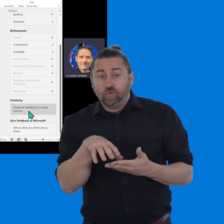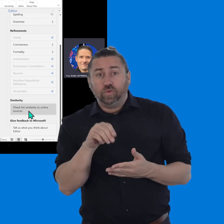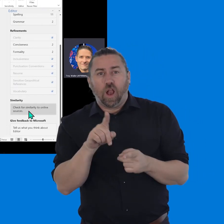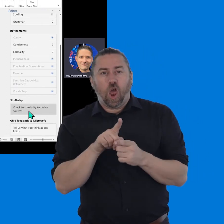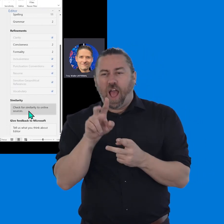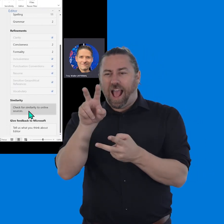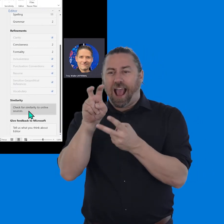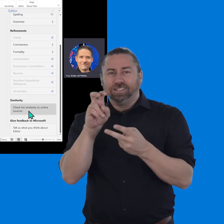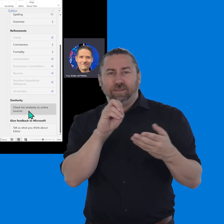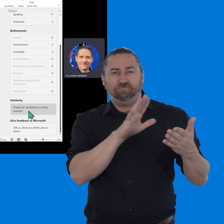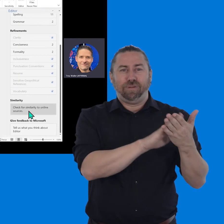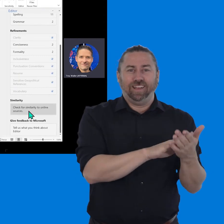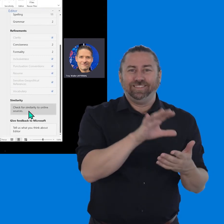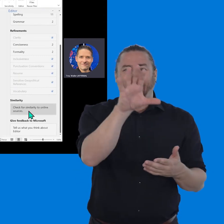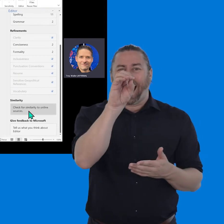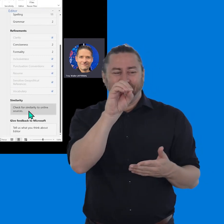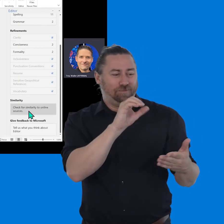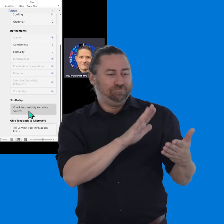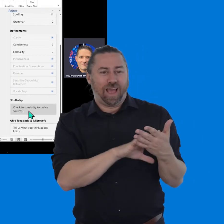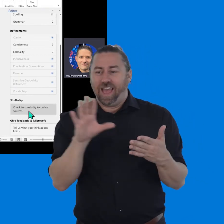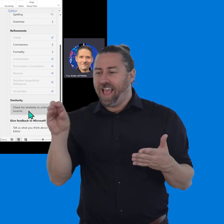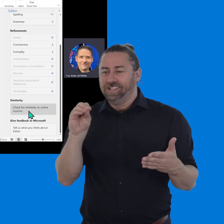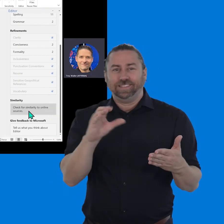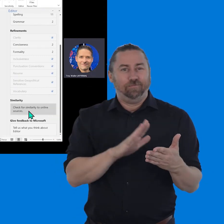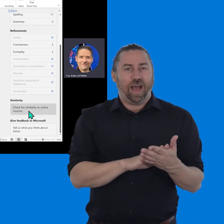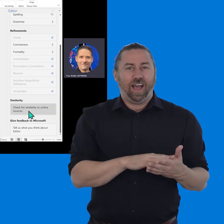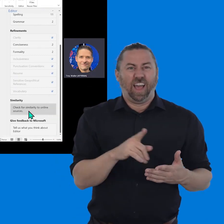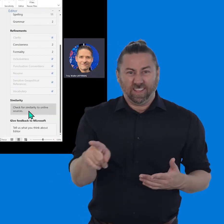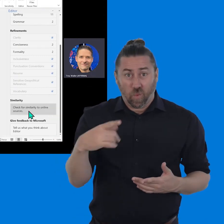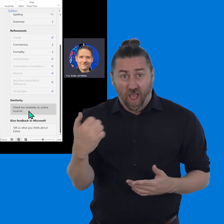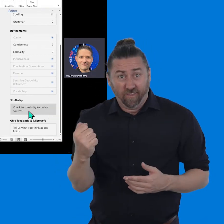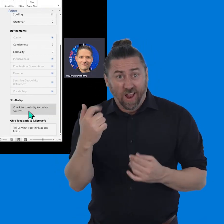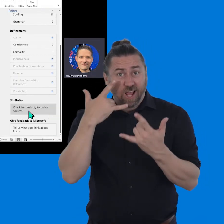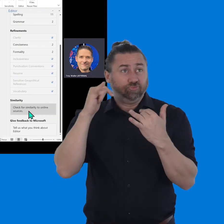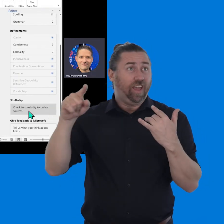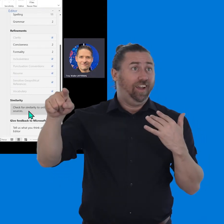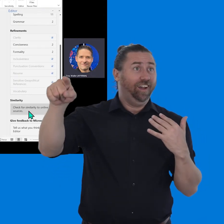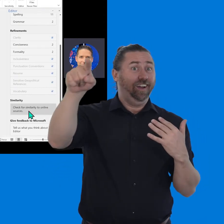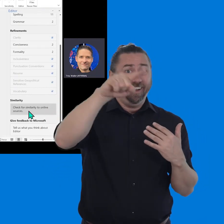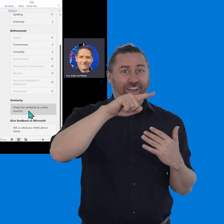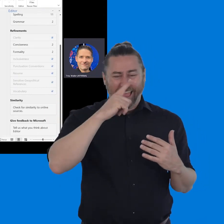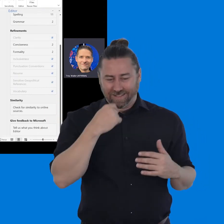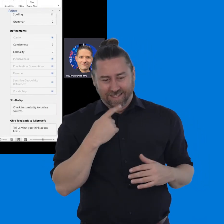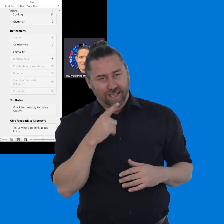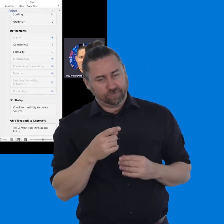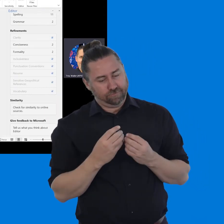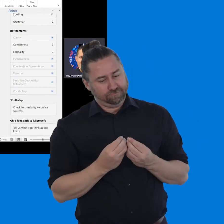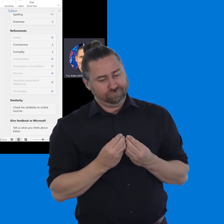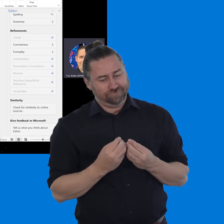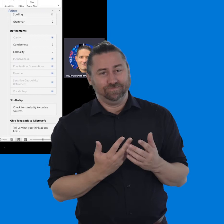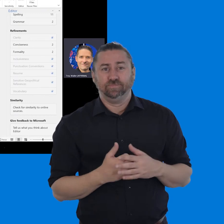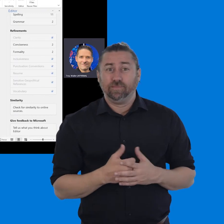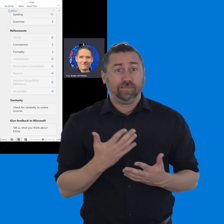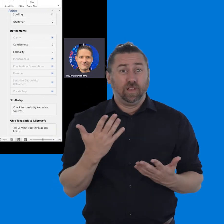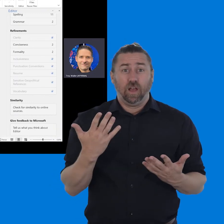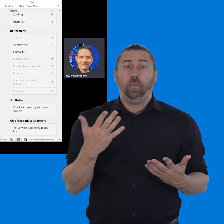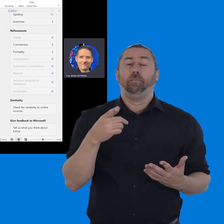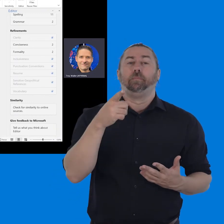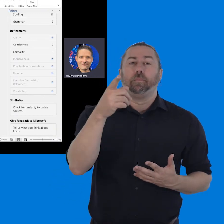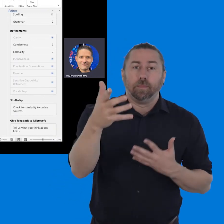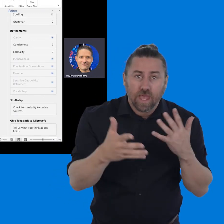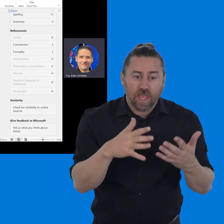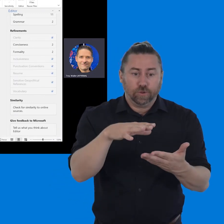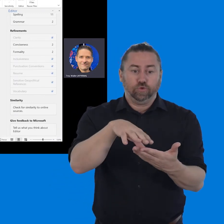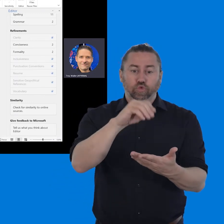let the student know if they've got too much cut and paste and if they need to change things back into their own words as well. So this flexible